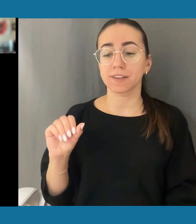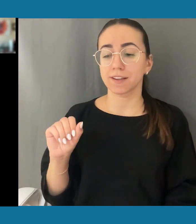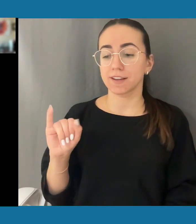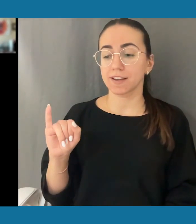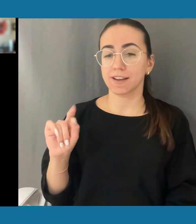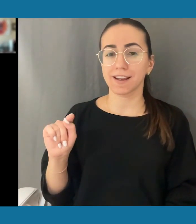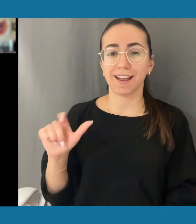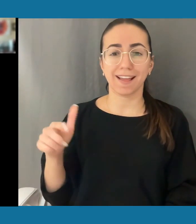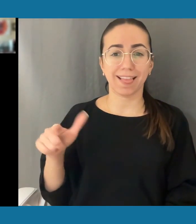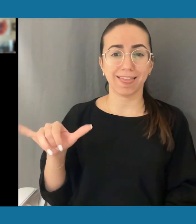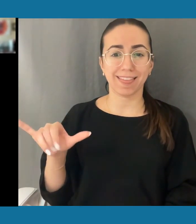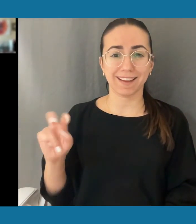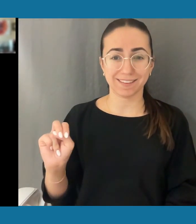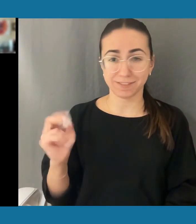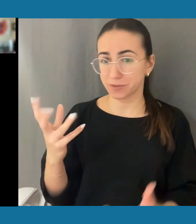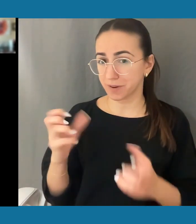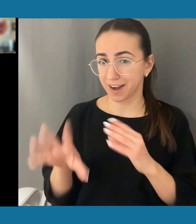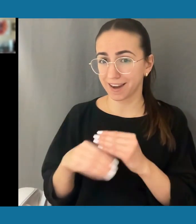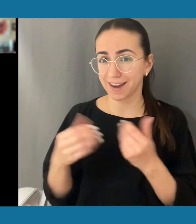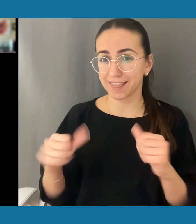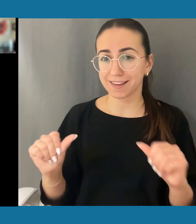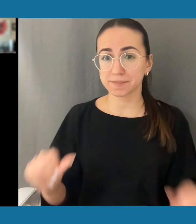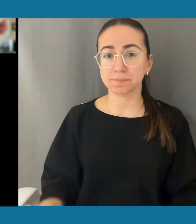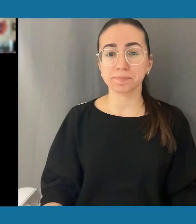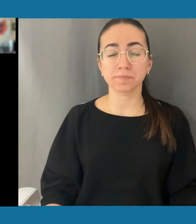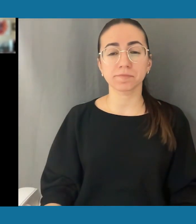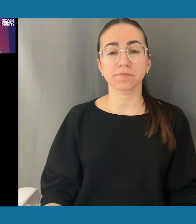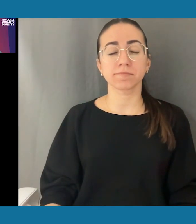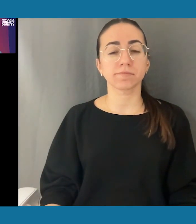jump to the next slide?